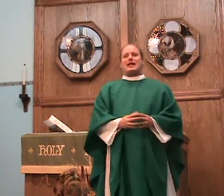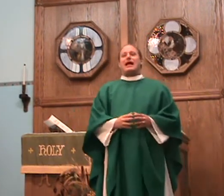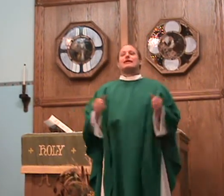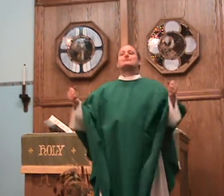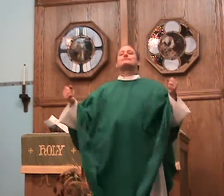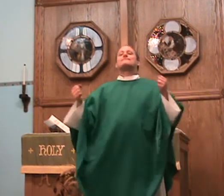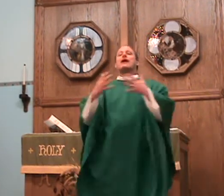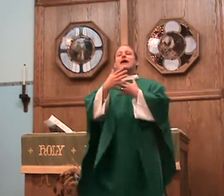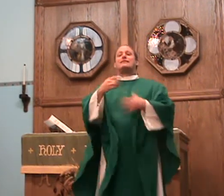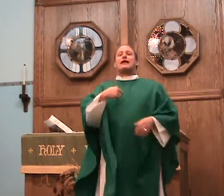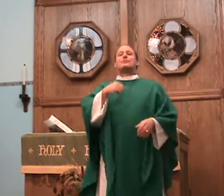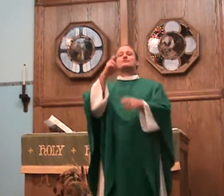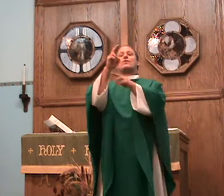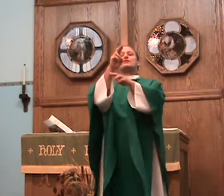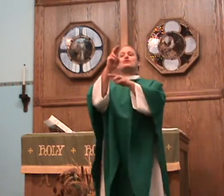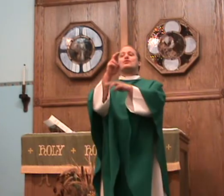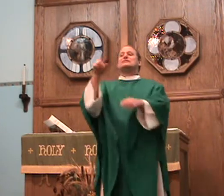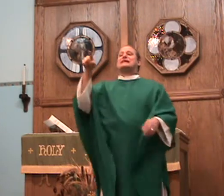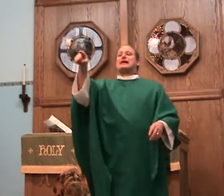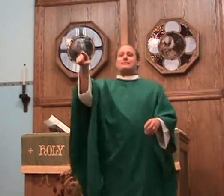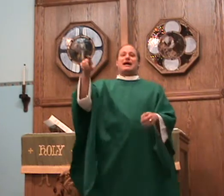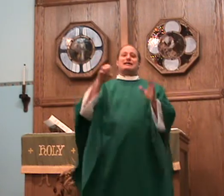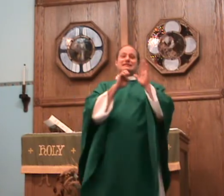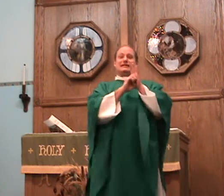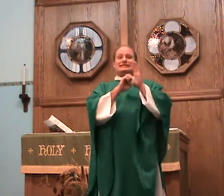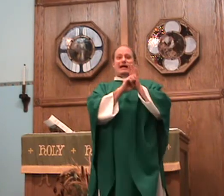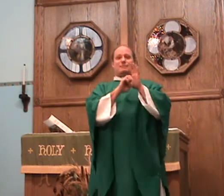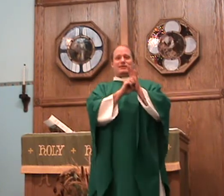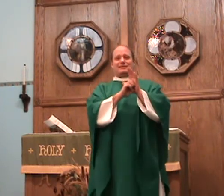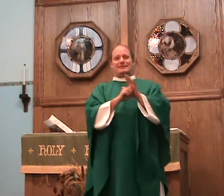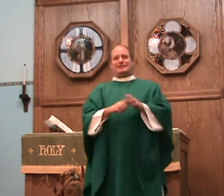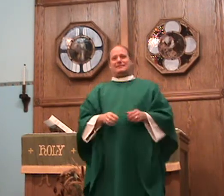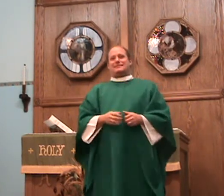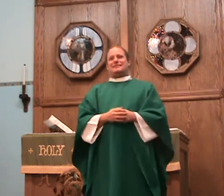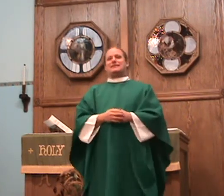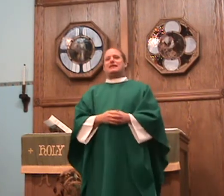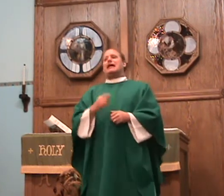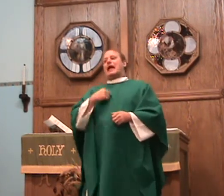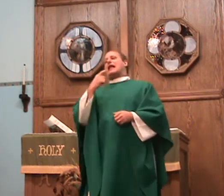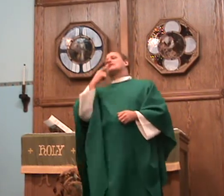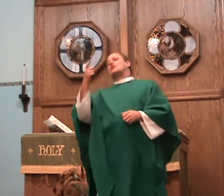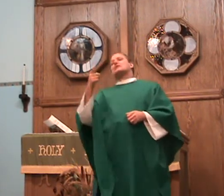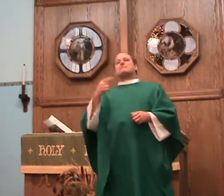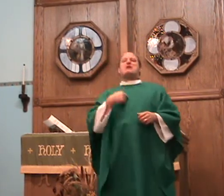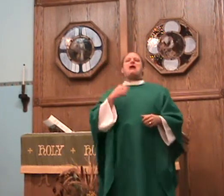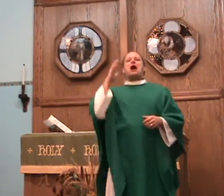And he was afraid that I was going to use him as an example. And I told him, yeah, I